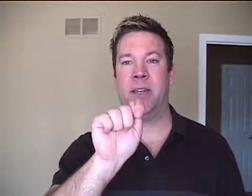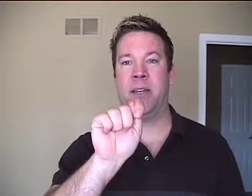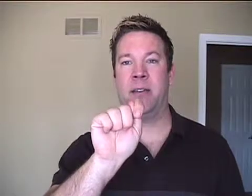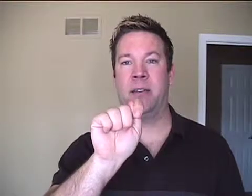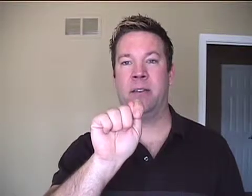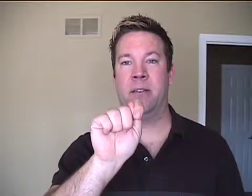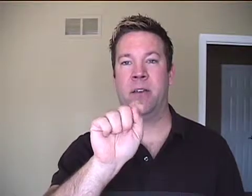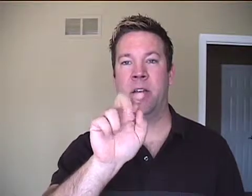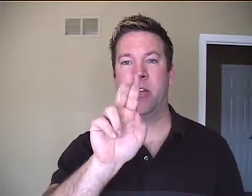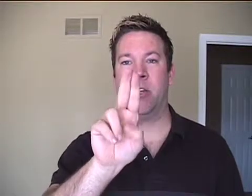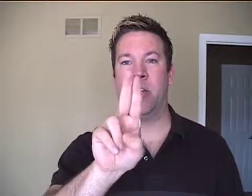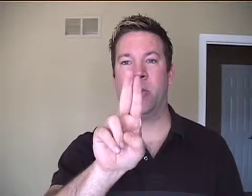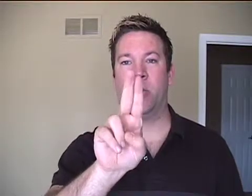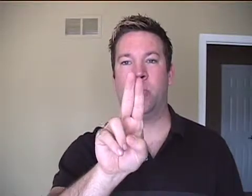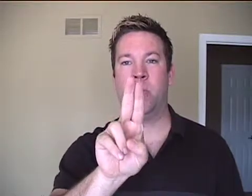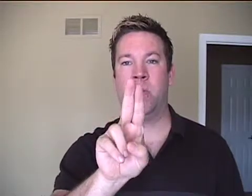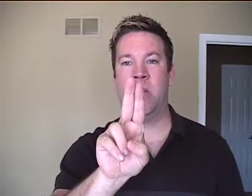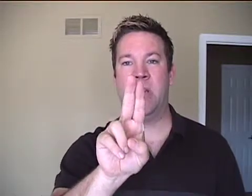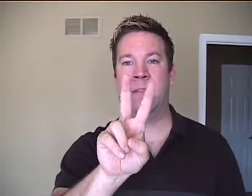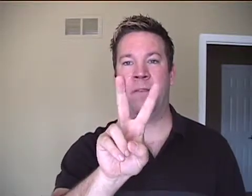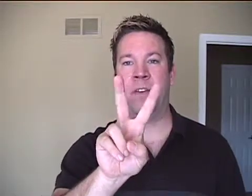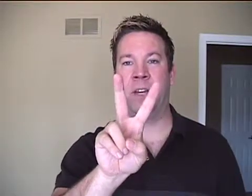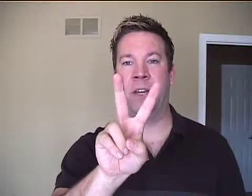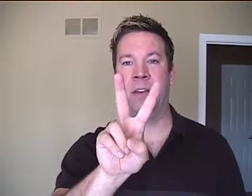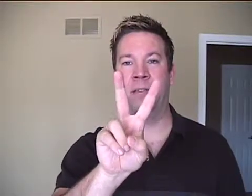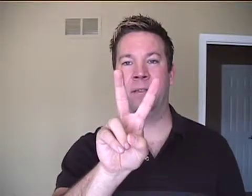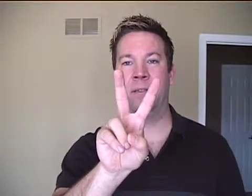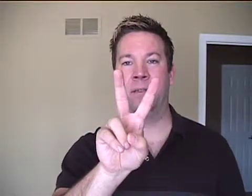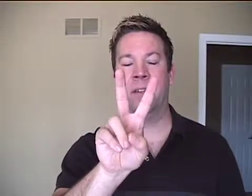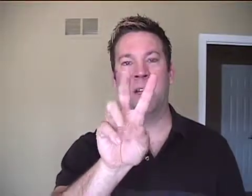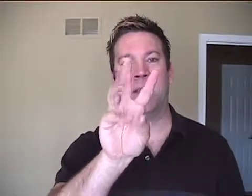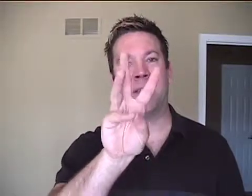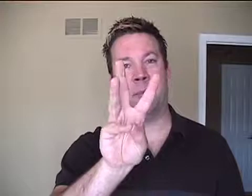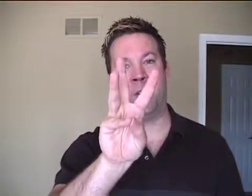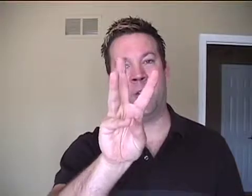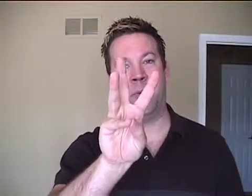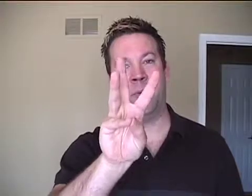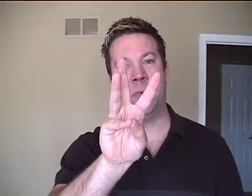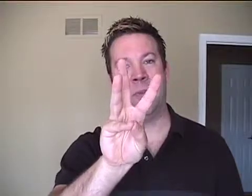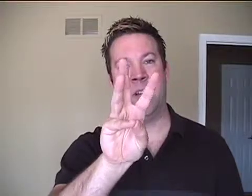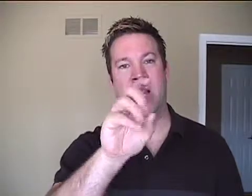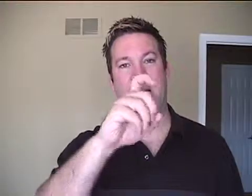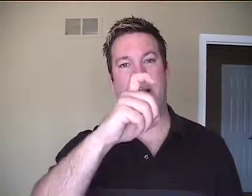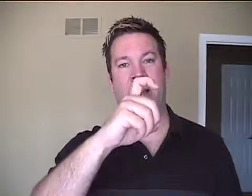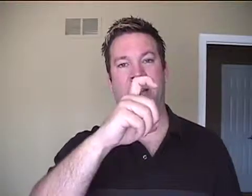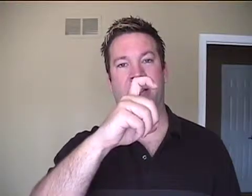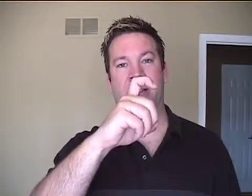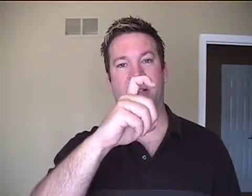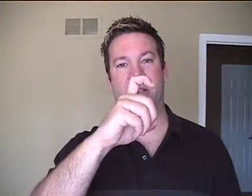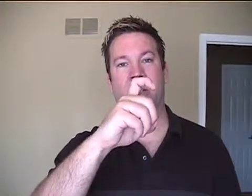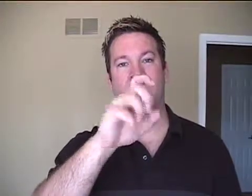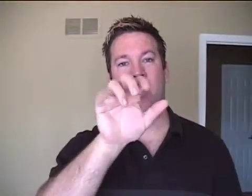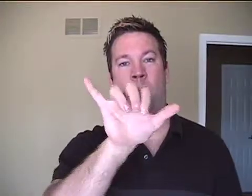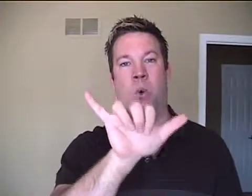T. U. V. W. X.